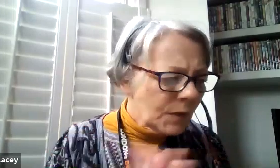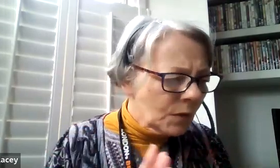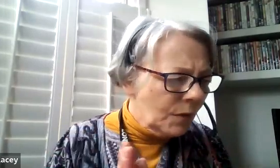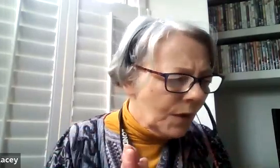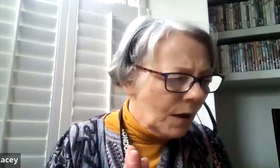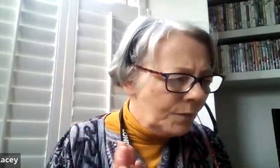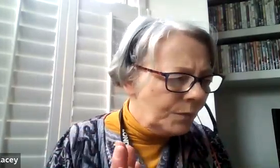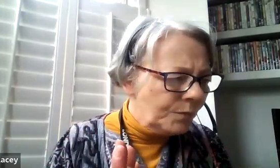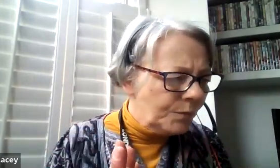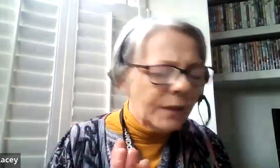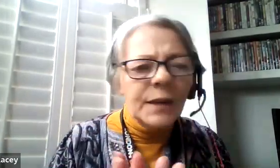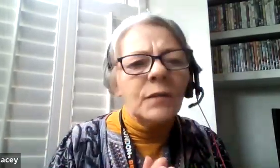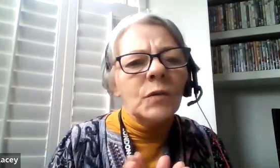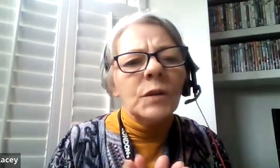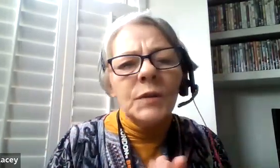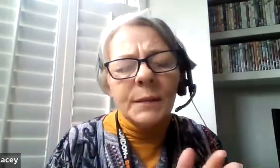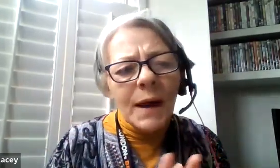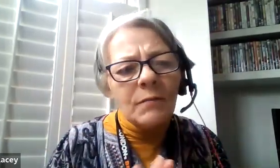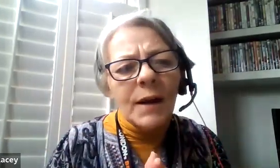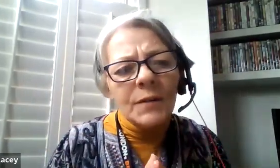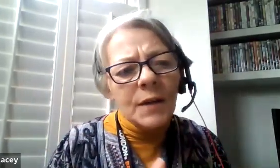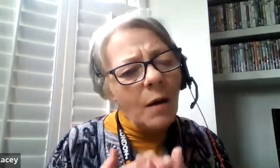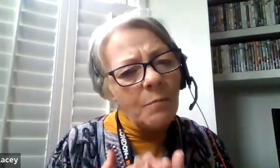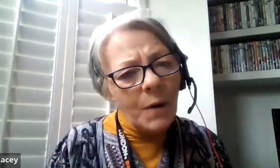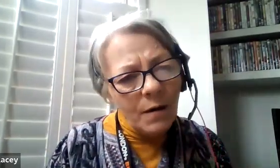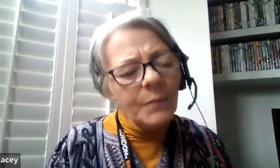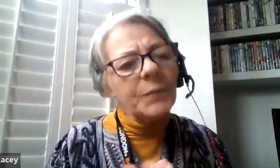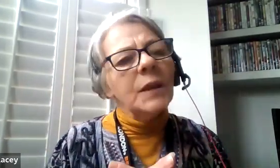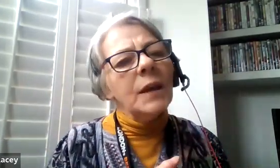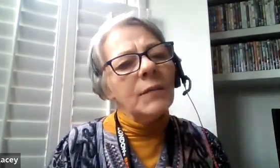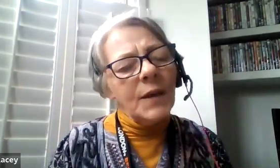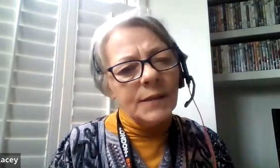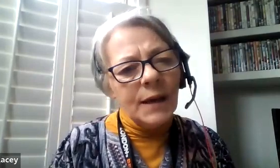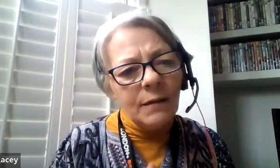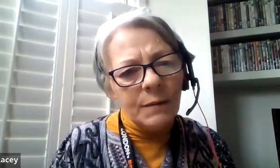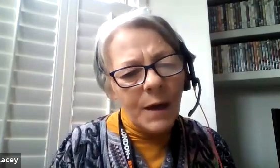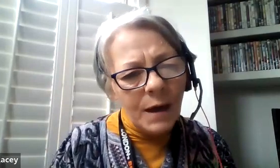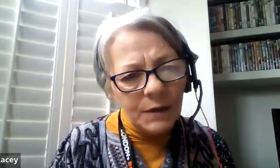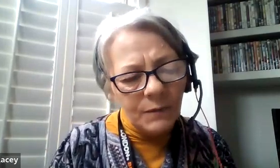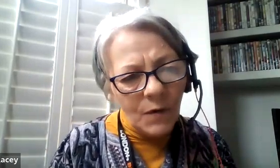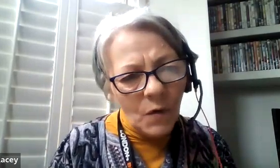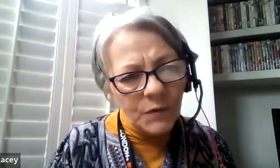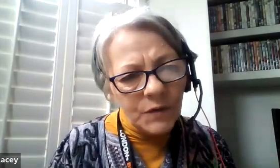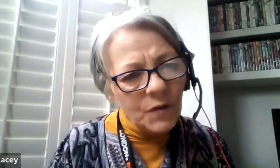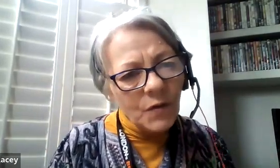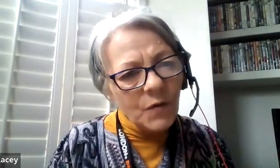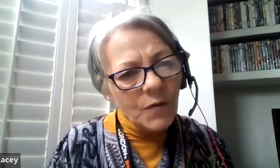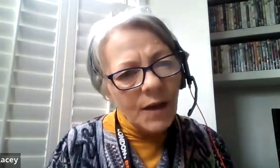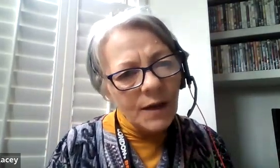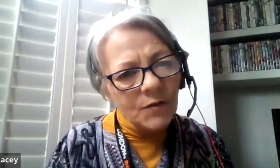every sort of ethnic or community background. But if there's a hearing impairment